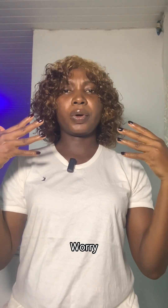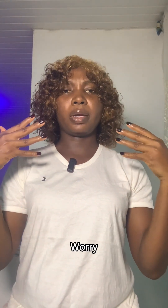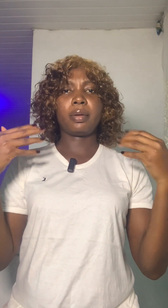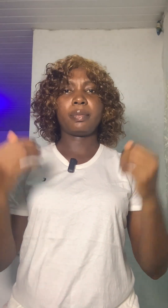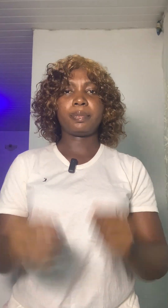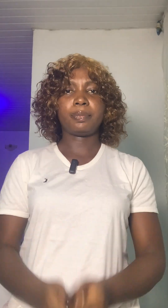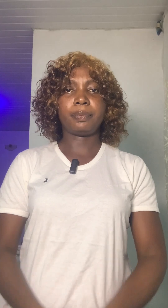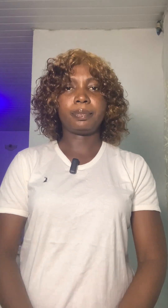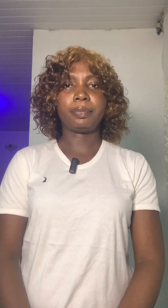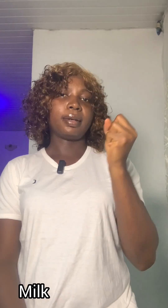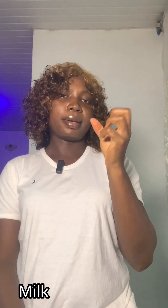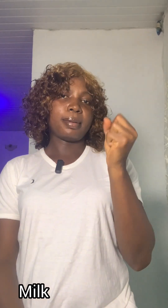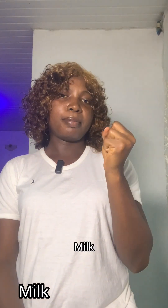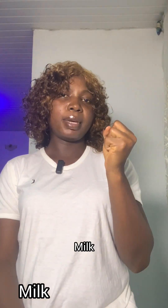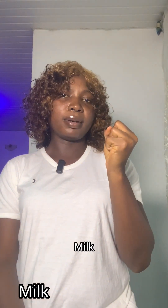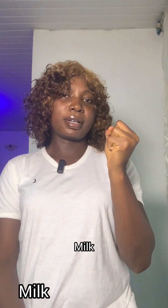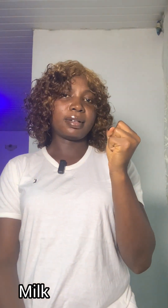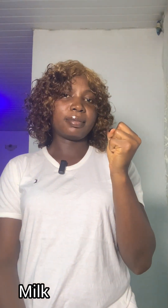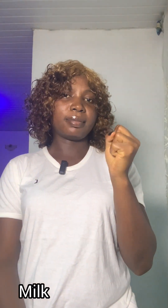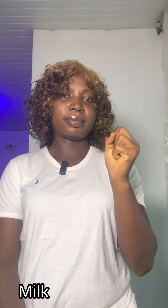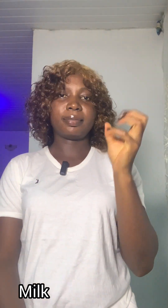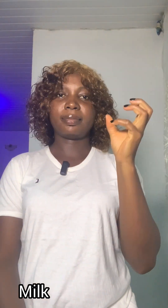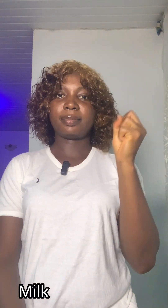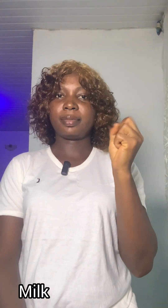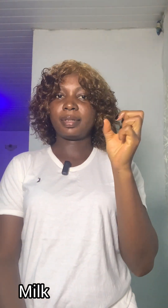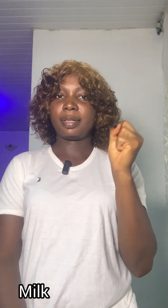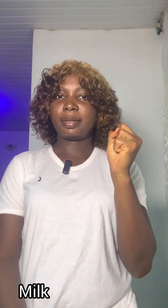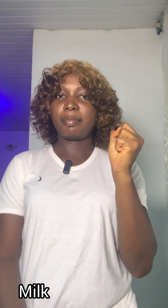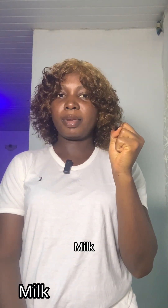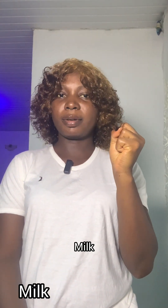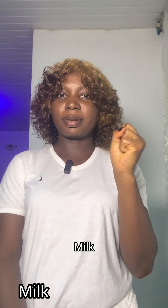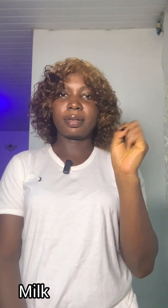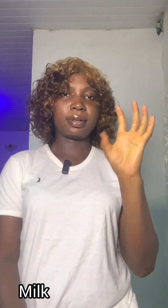Worry. Milk. Milk.